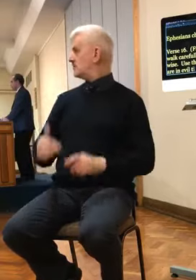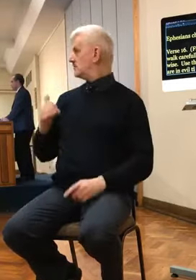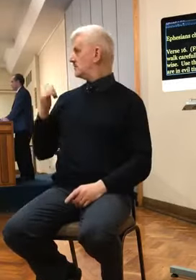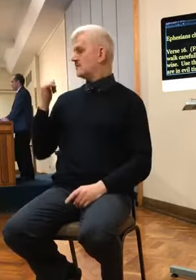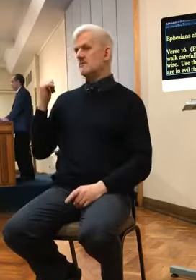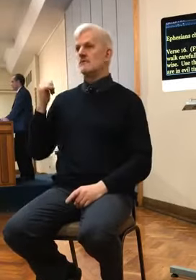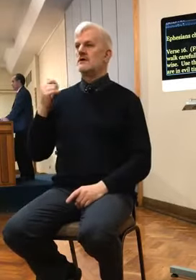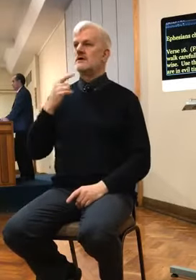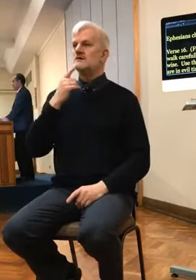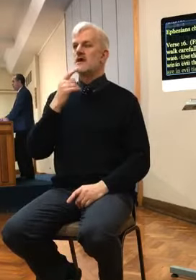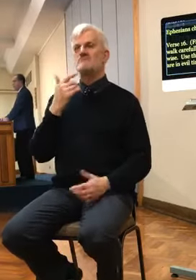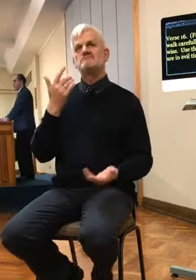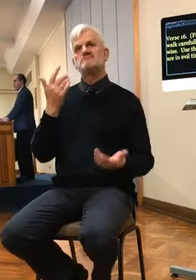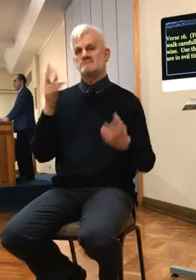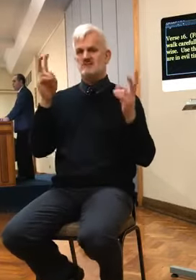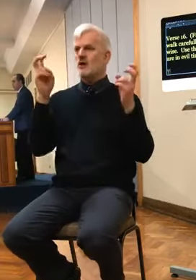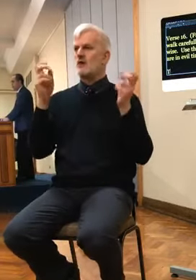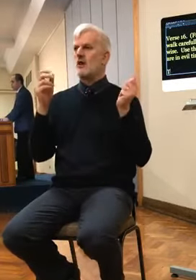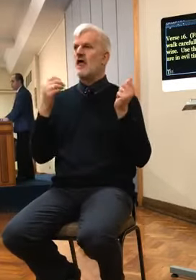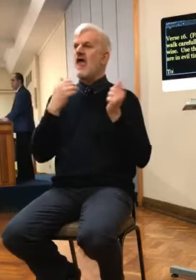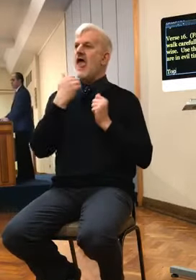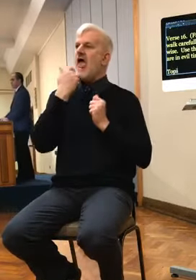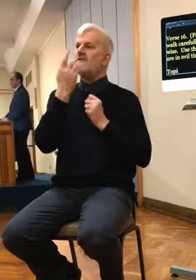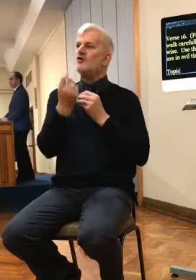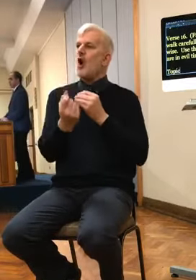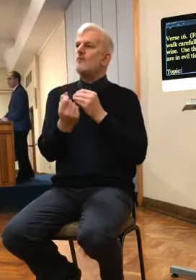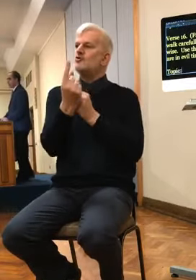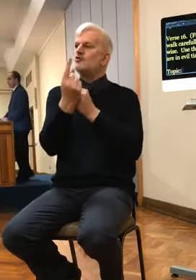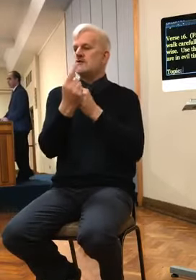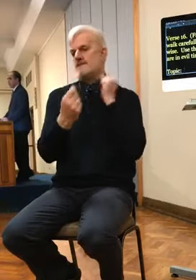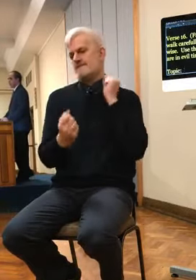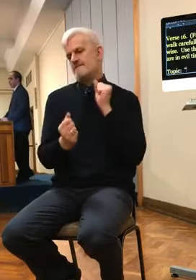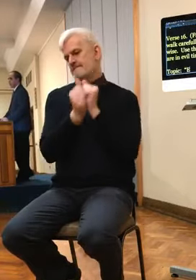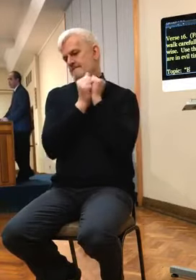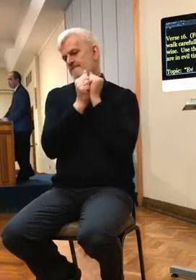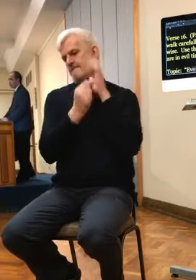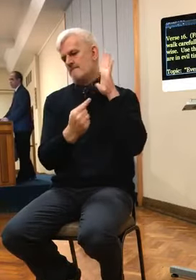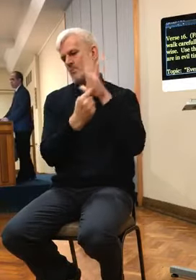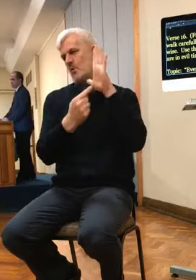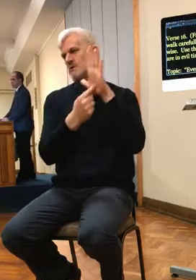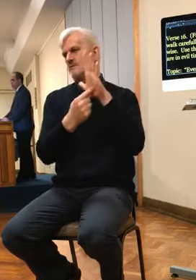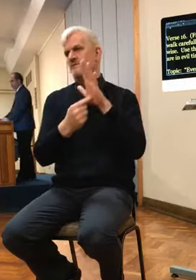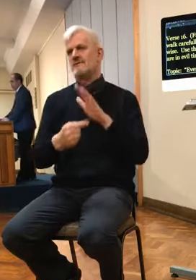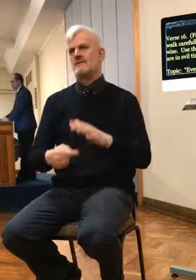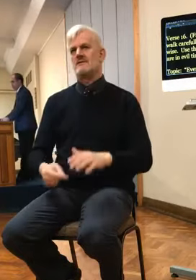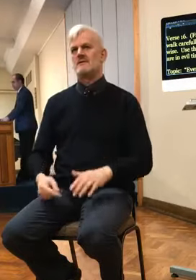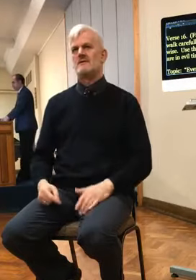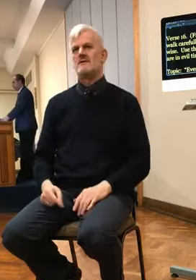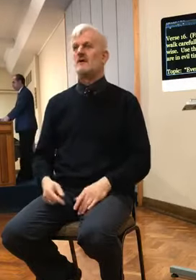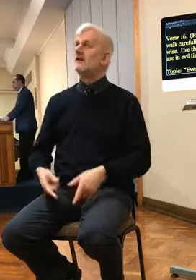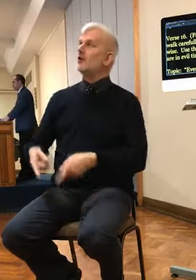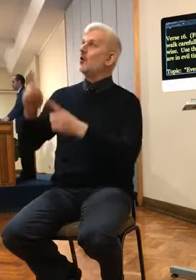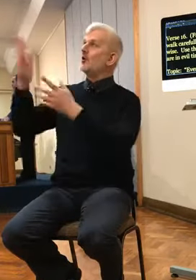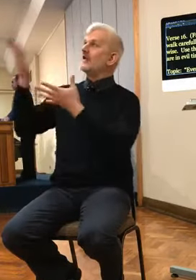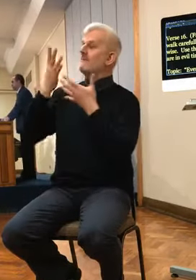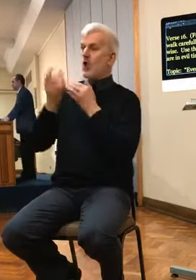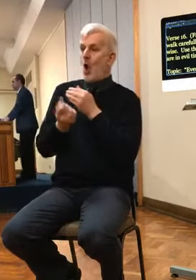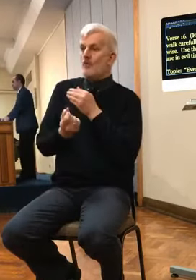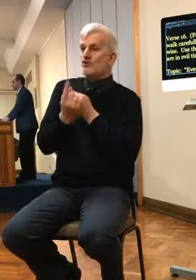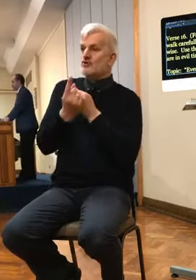counts. Every opportunity given to you and me by the Lord counts. It's